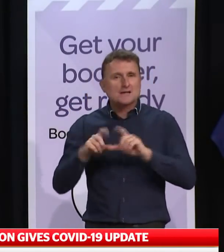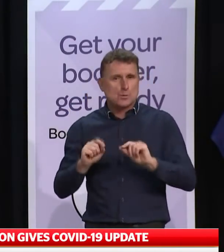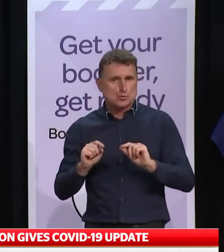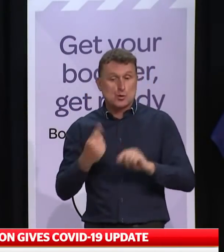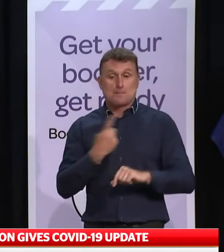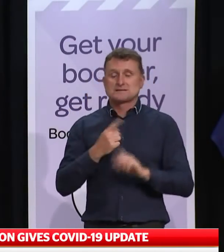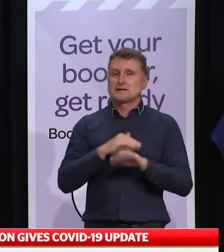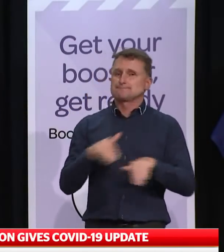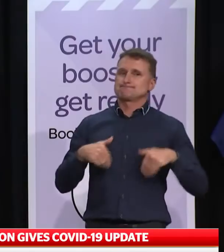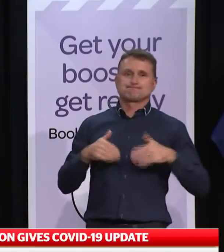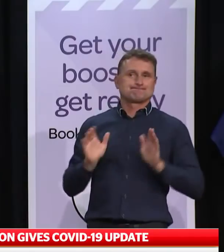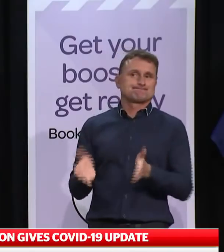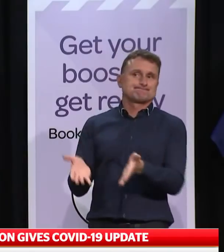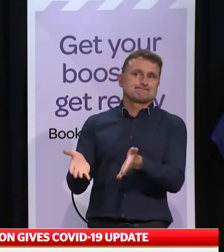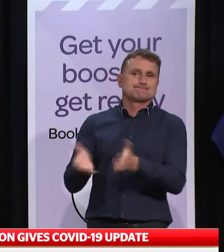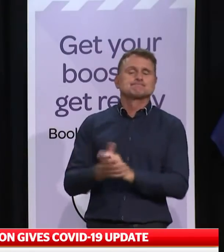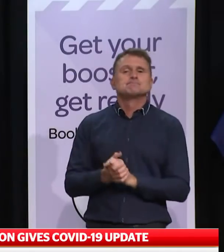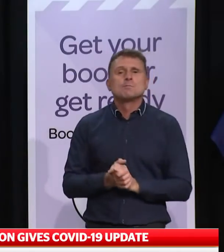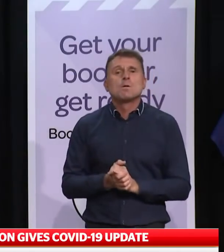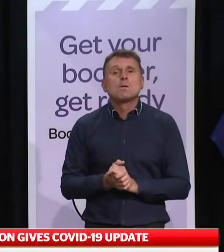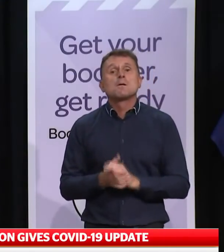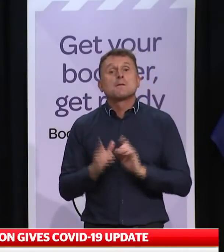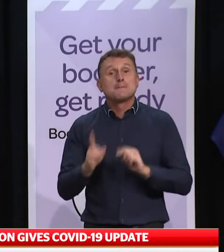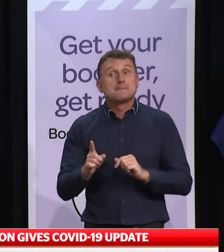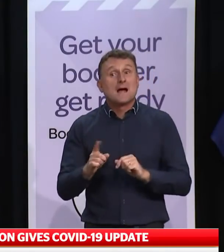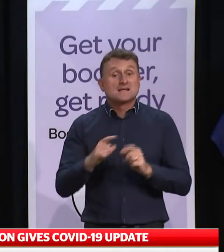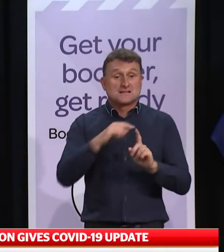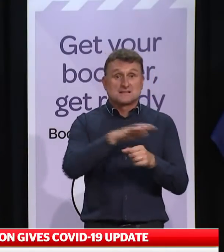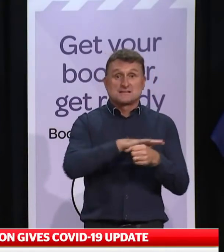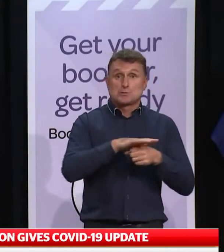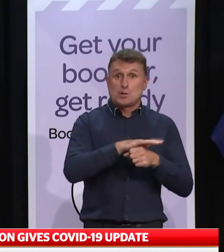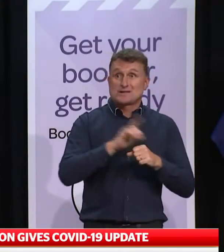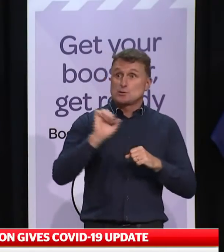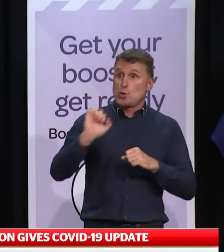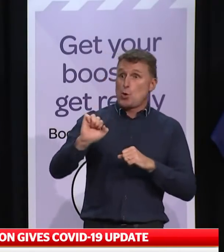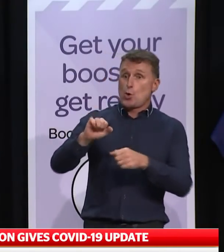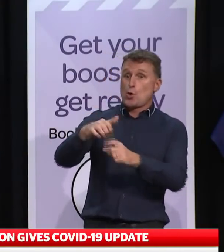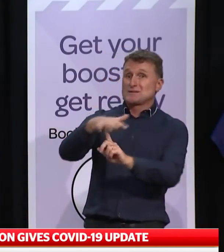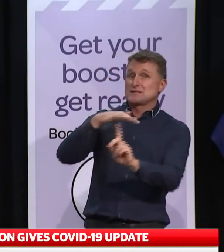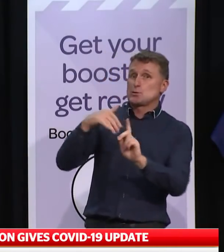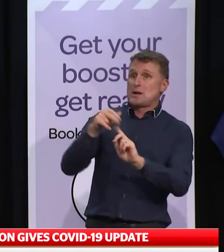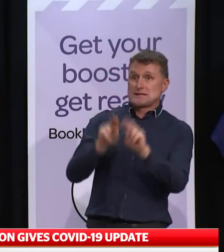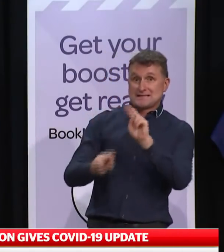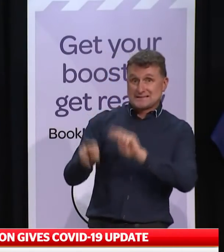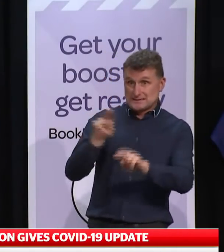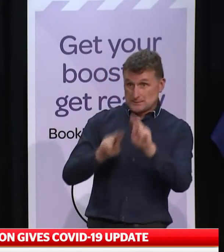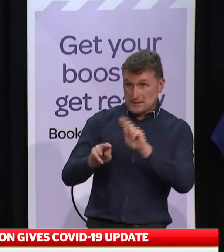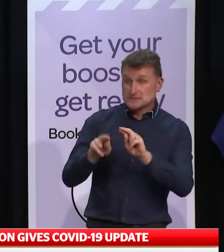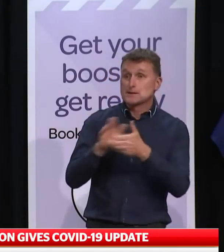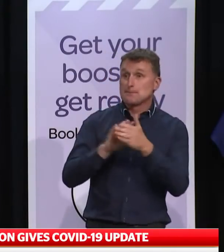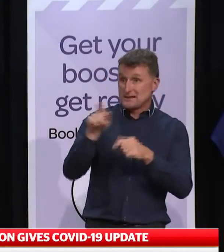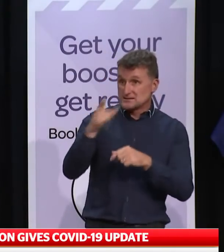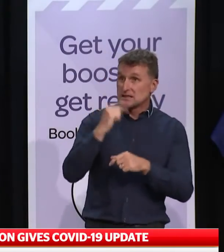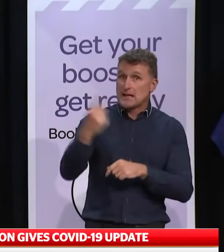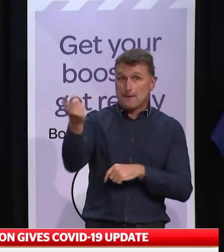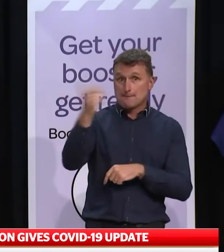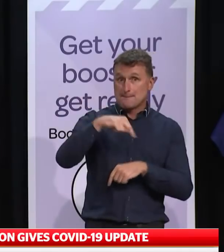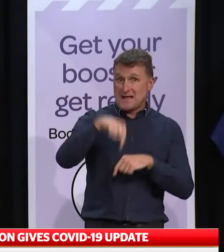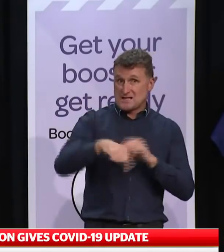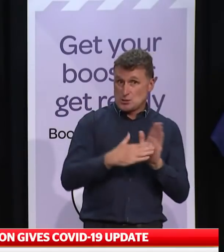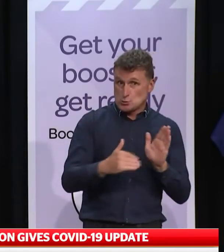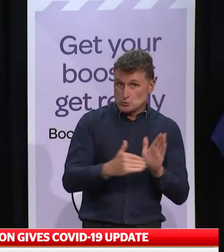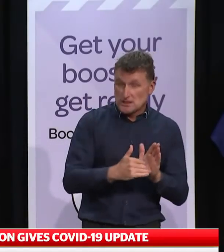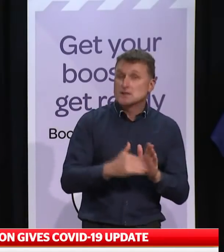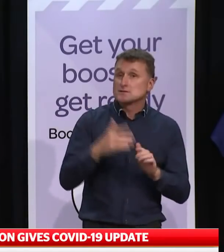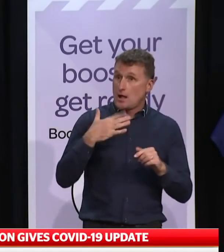that. The situation we have today is that her case has been assessed. There is a place for her to be able to return to New Zealand, and I urge her to